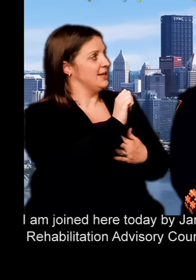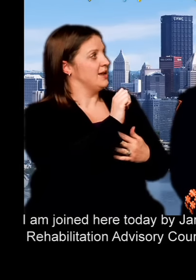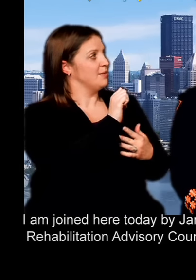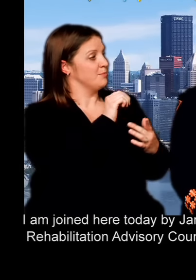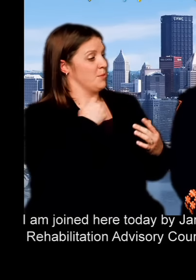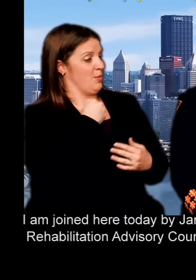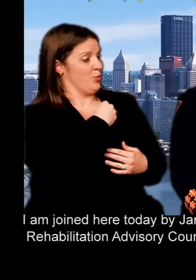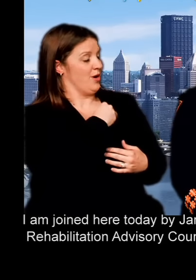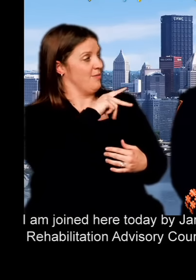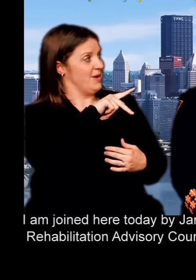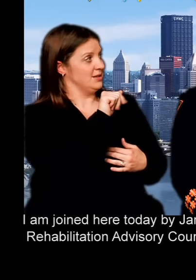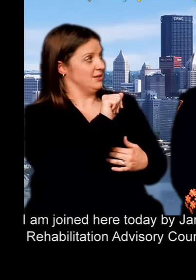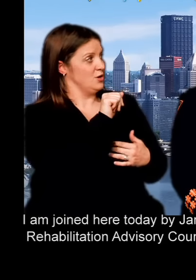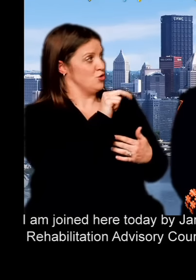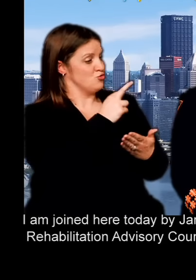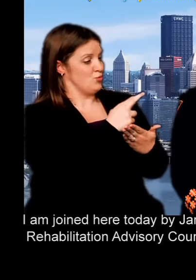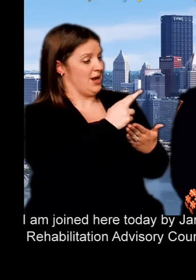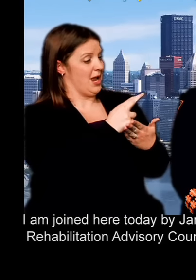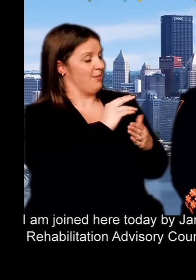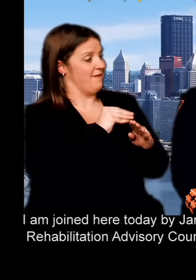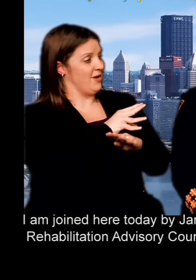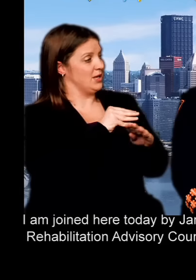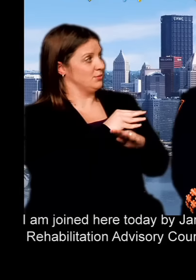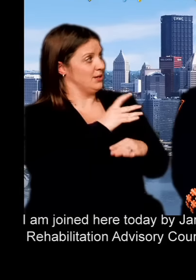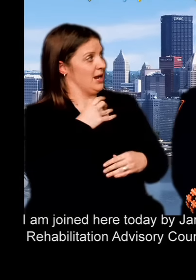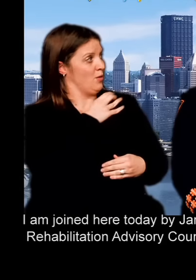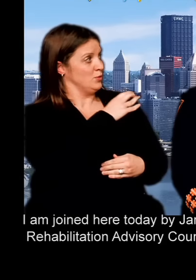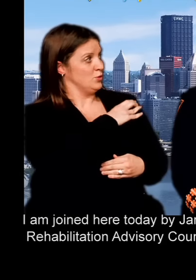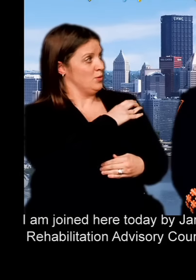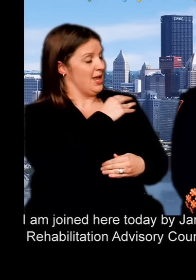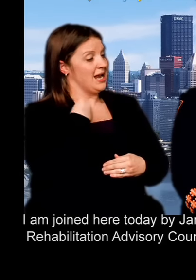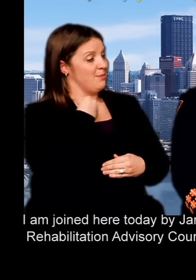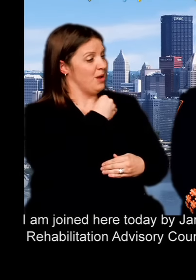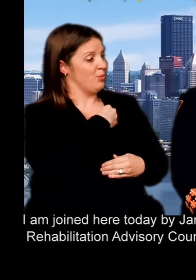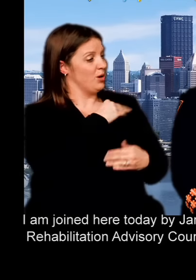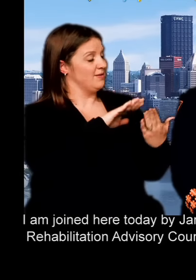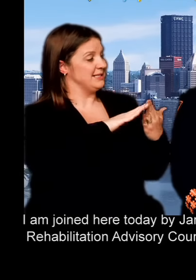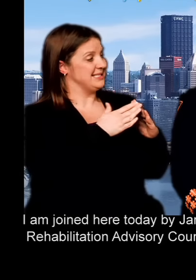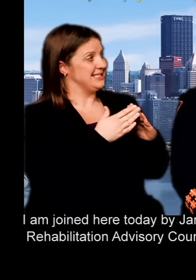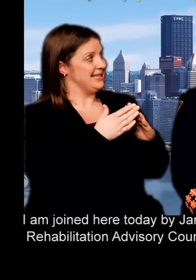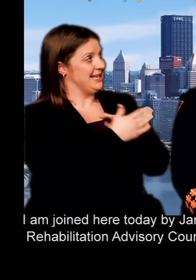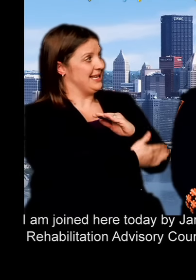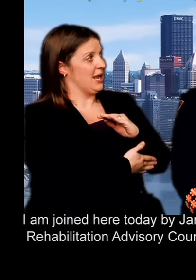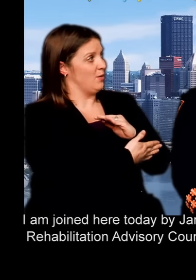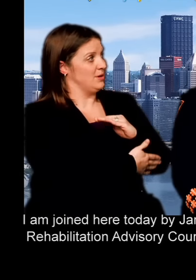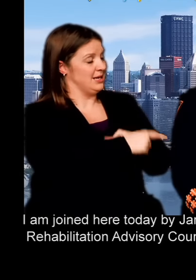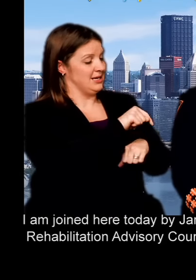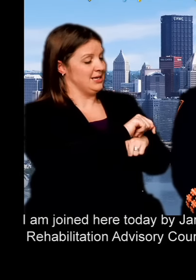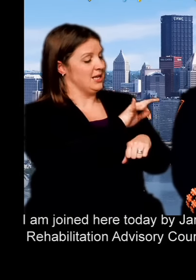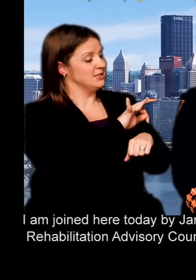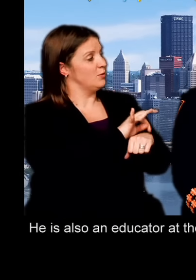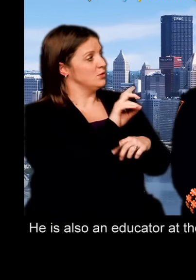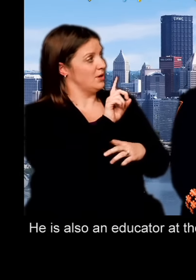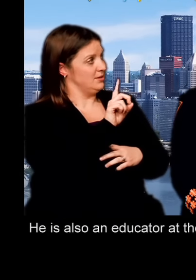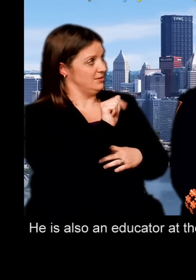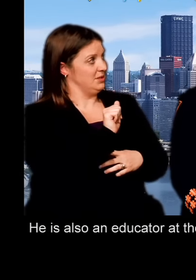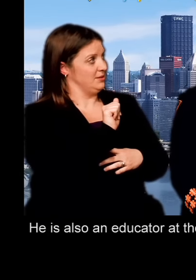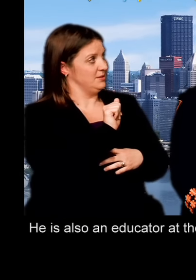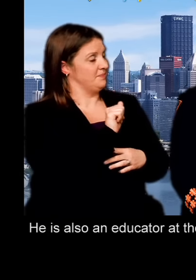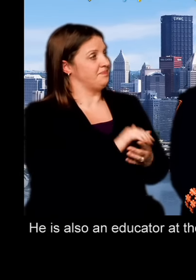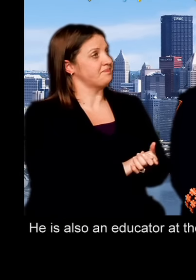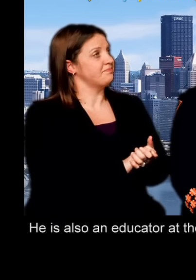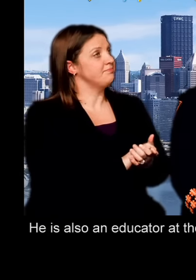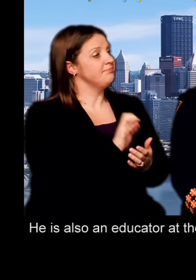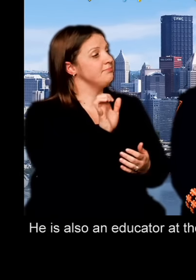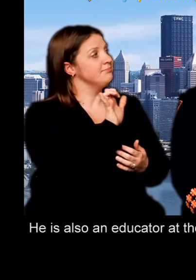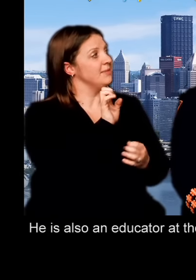of the Pennsylvania Rehabilitation Advisory Council and a member of the City County Task Force on Disabilities. He